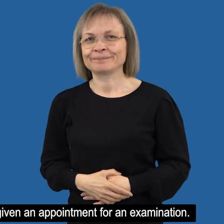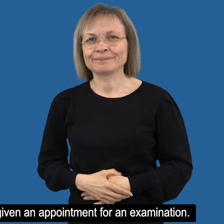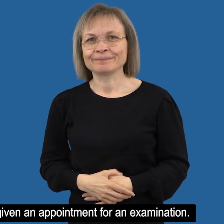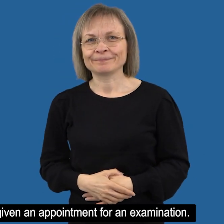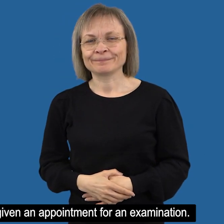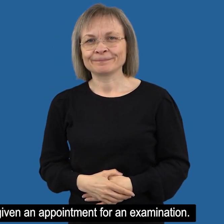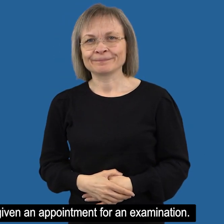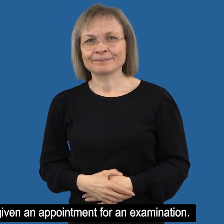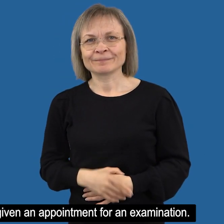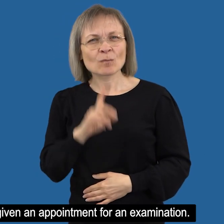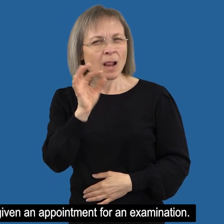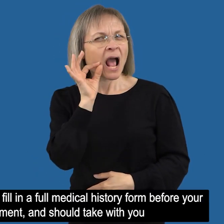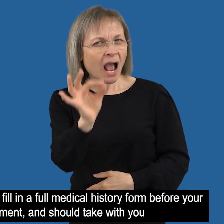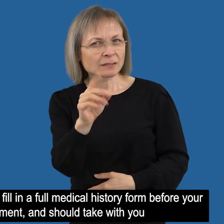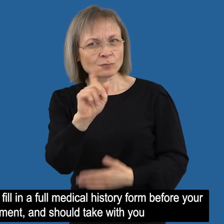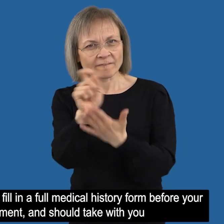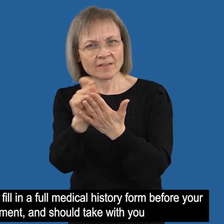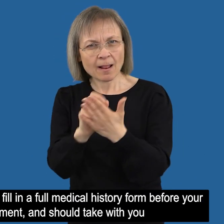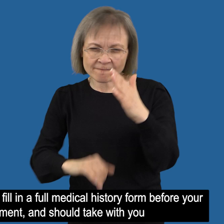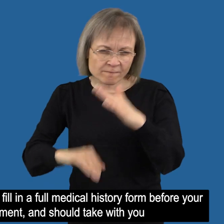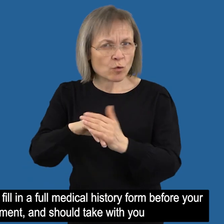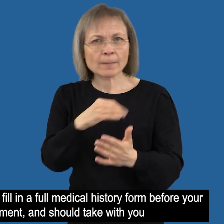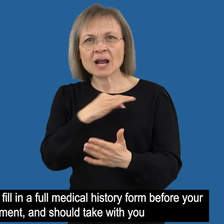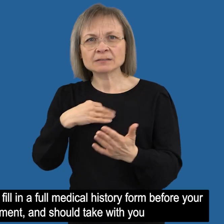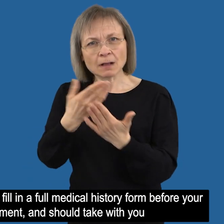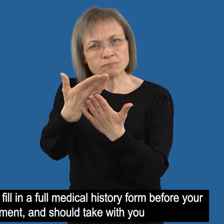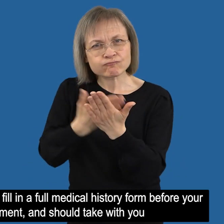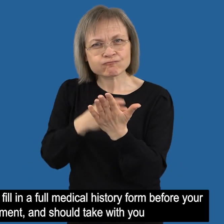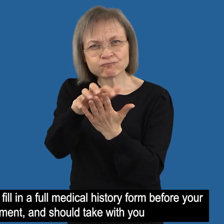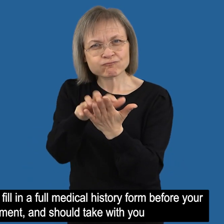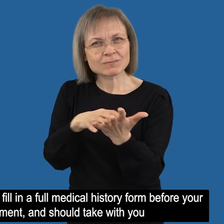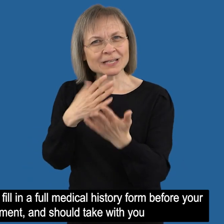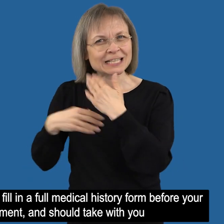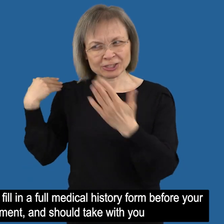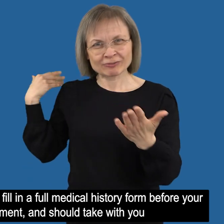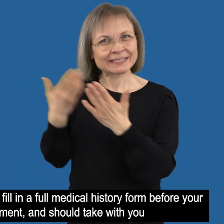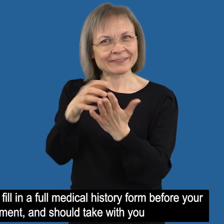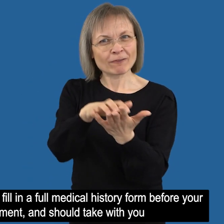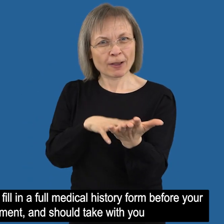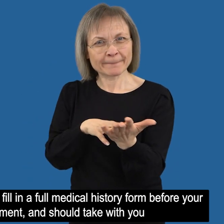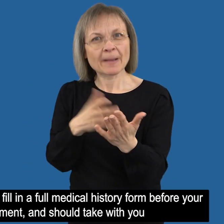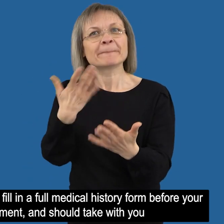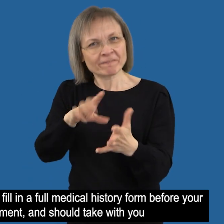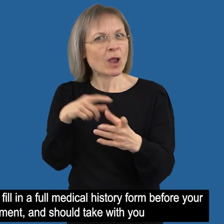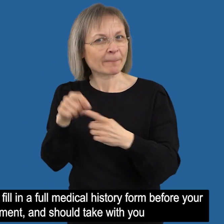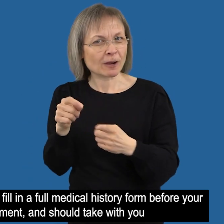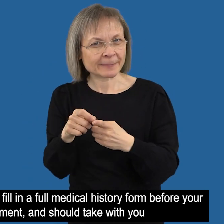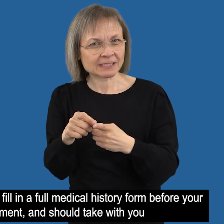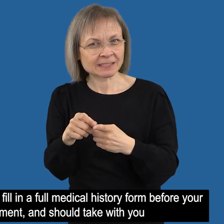details. You will then be given an appointment for an examination. You will be asked to fill in a full medical